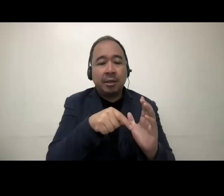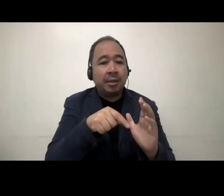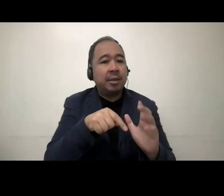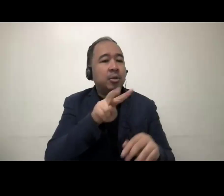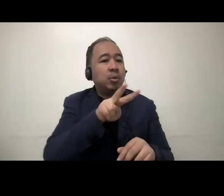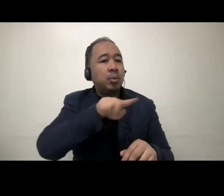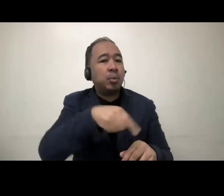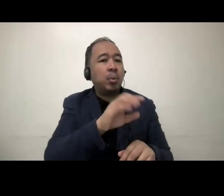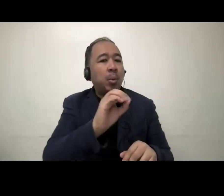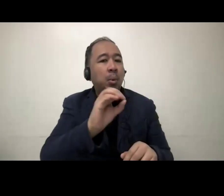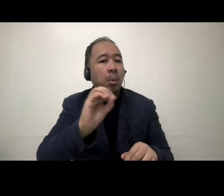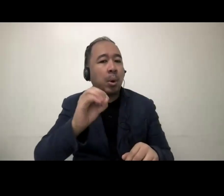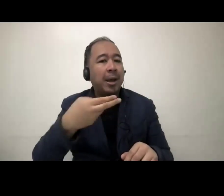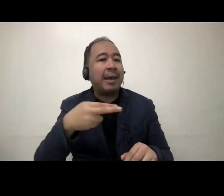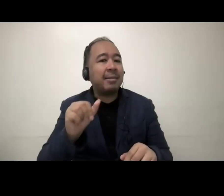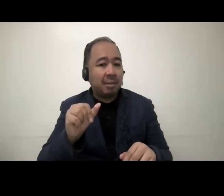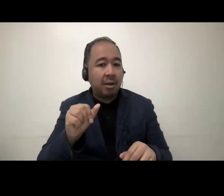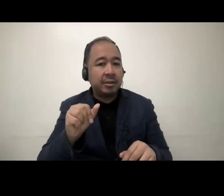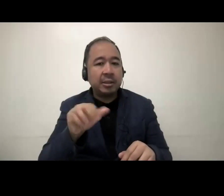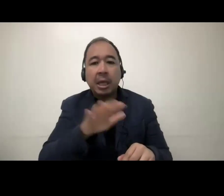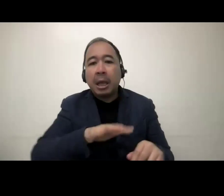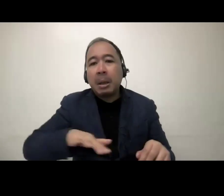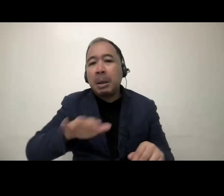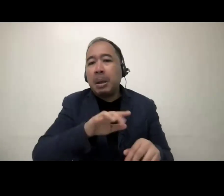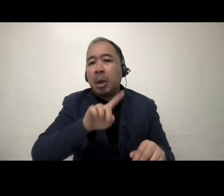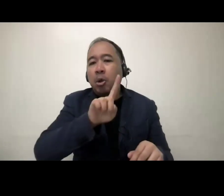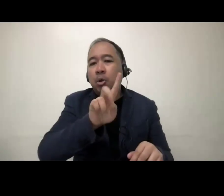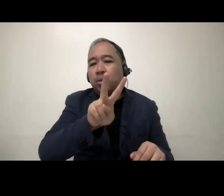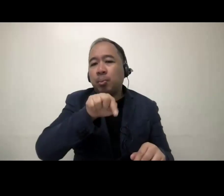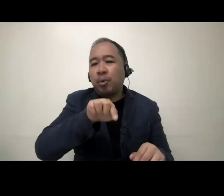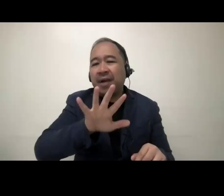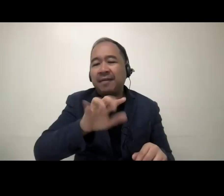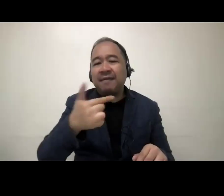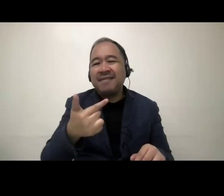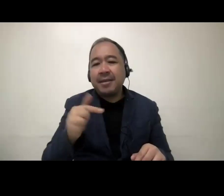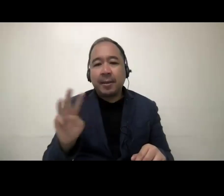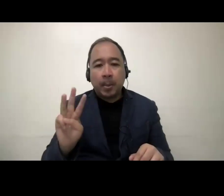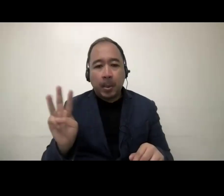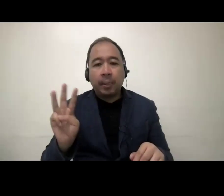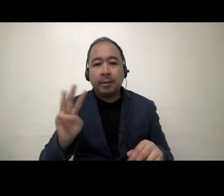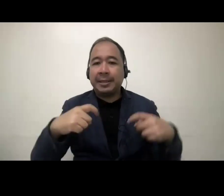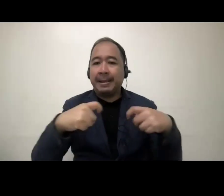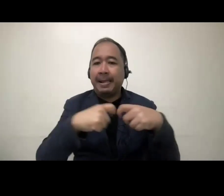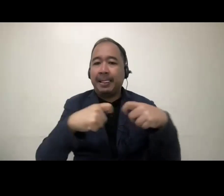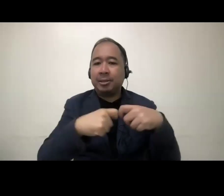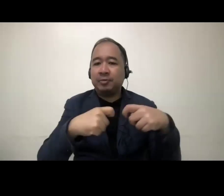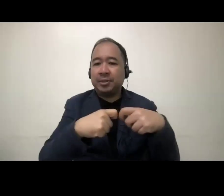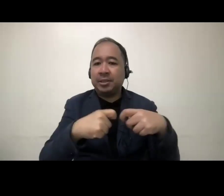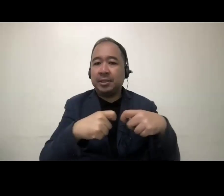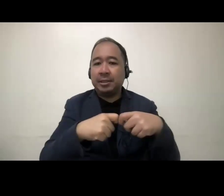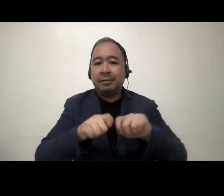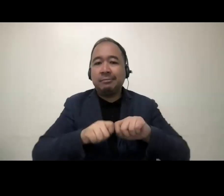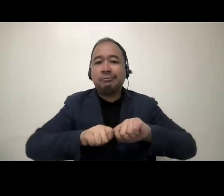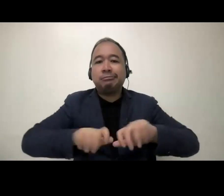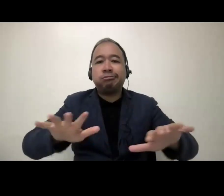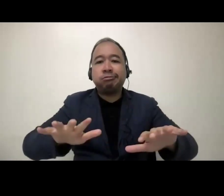households. Apart from the issue raised by that fisherman earlier, the other issues would be, number one, there are